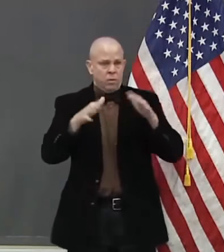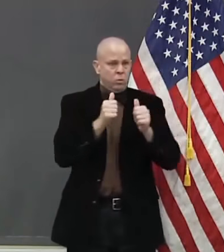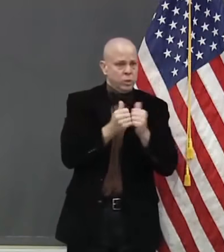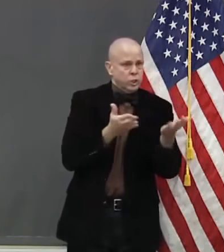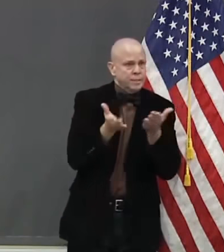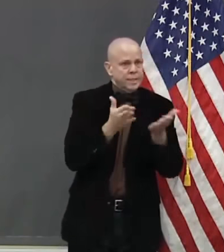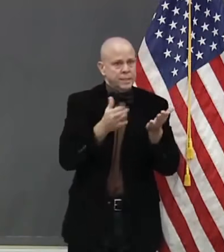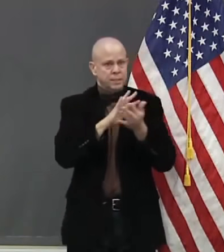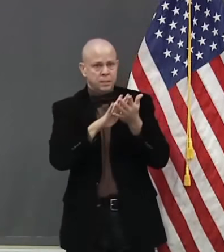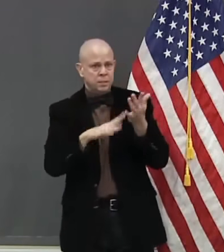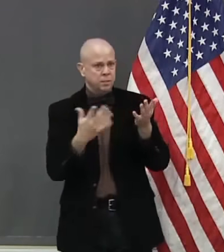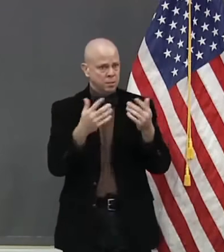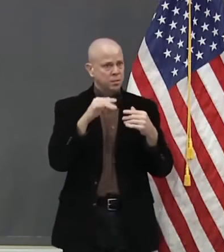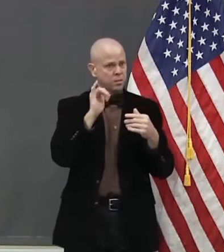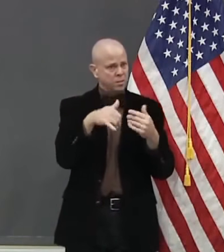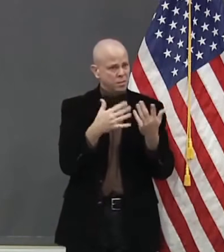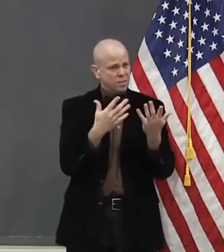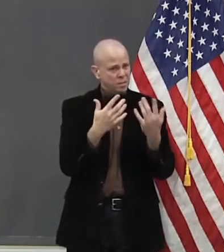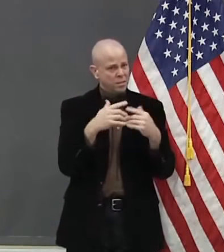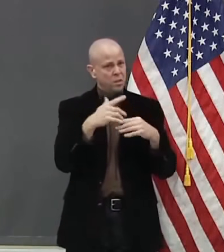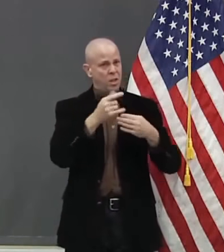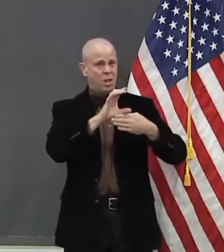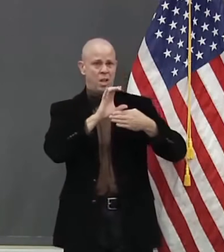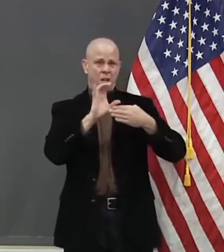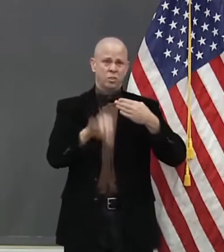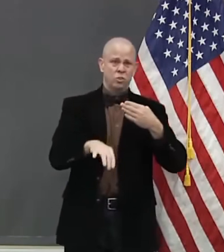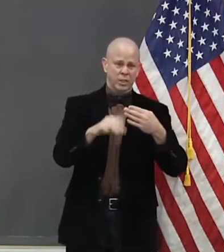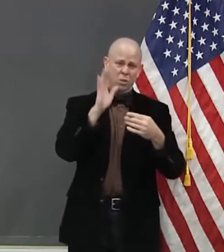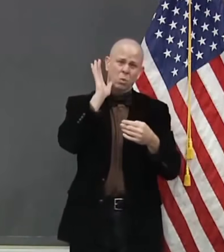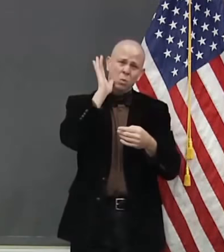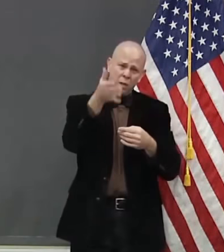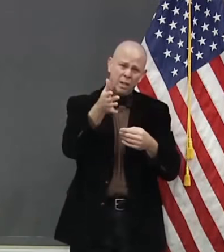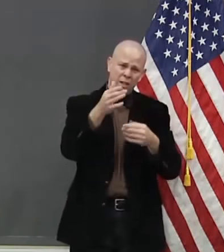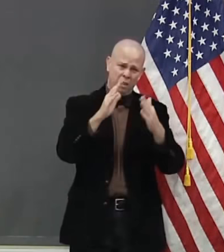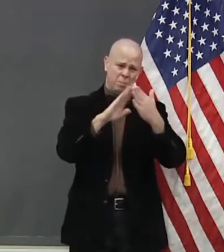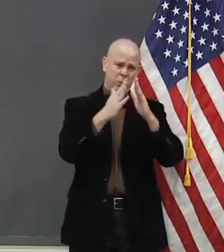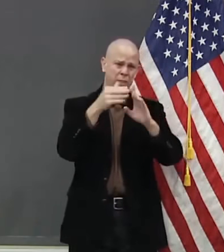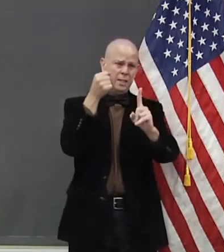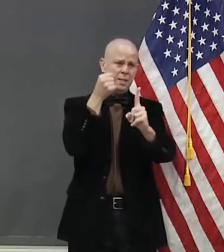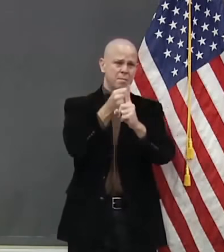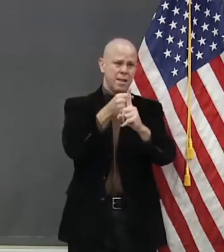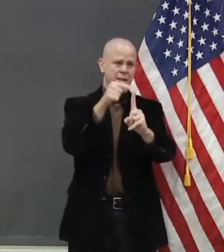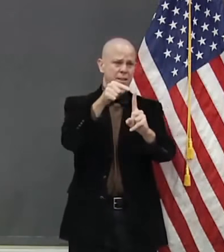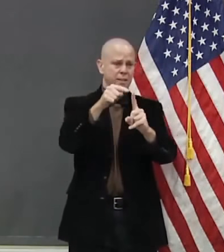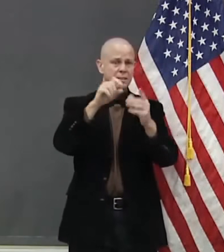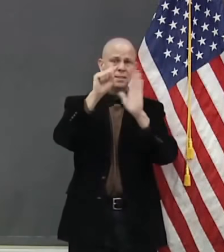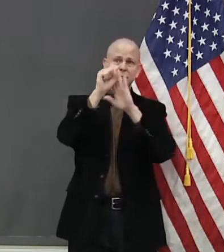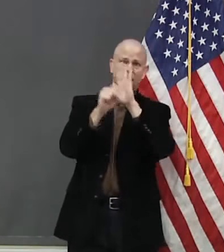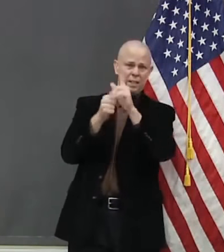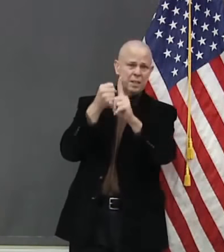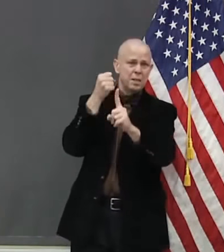So the consequences are the impact on our community and on our state and frankly the whole country.